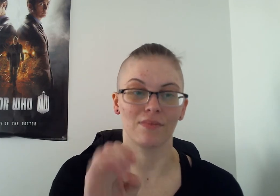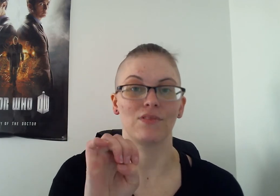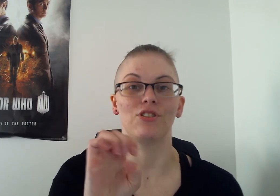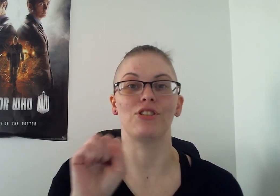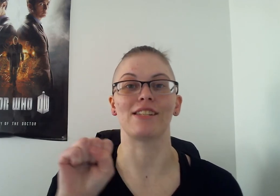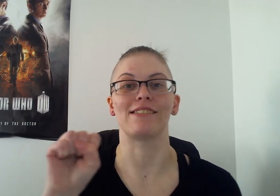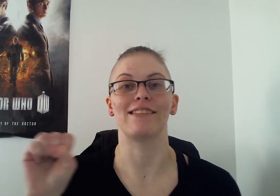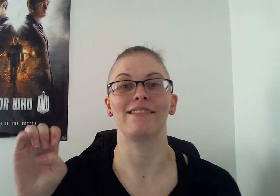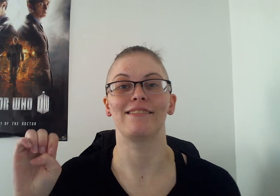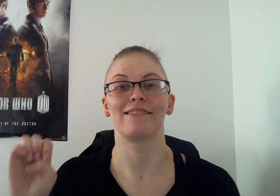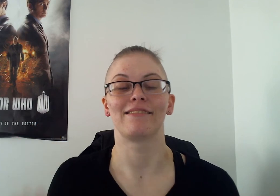Jessie.